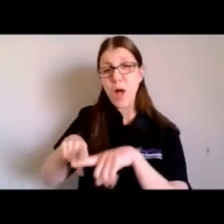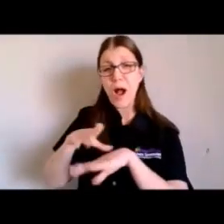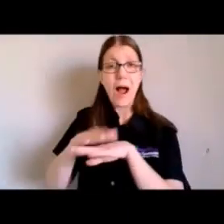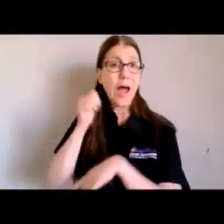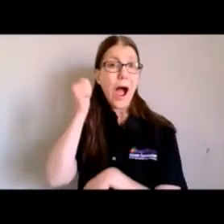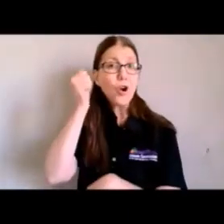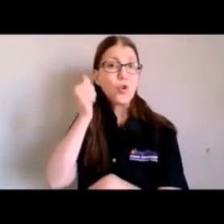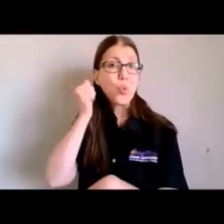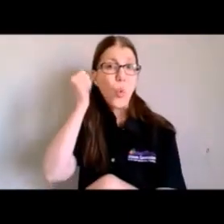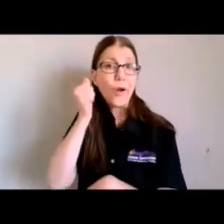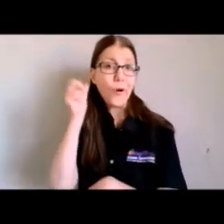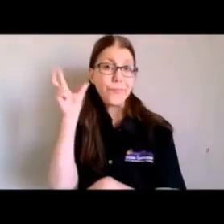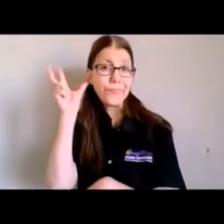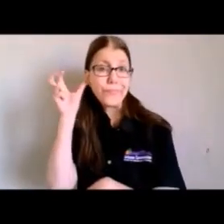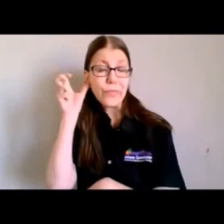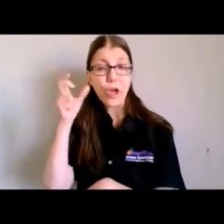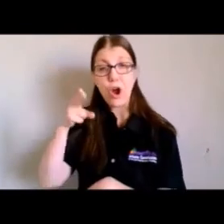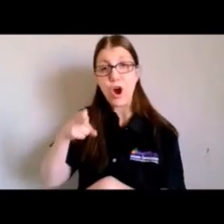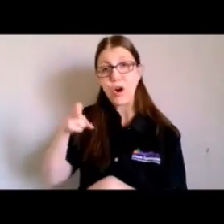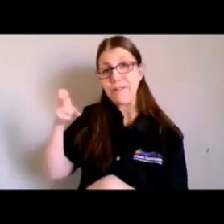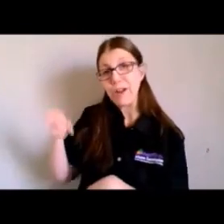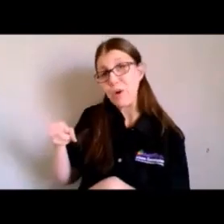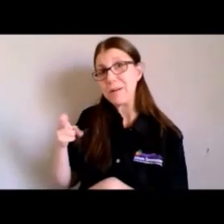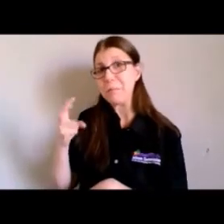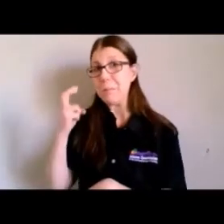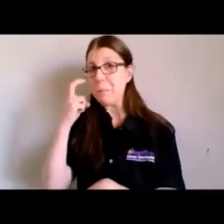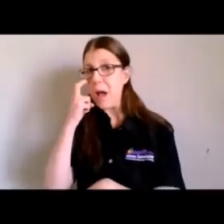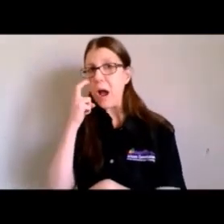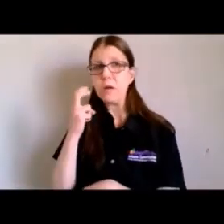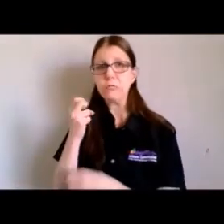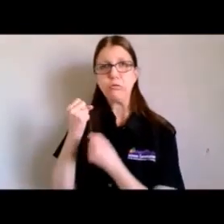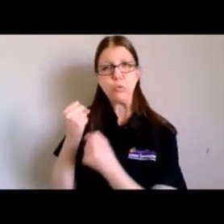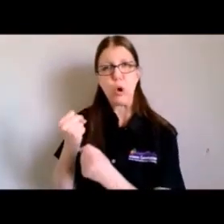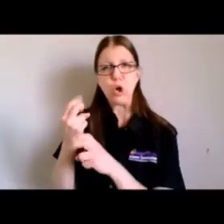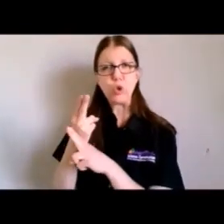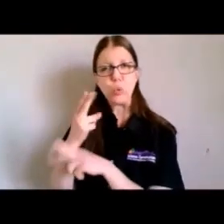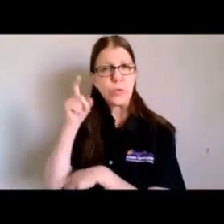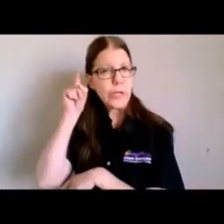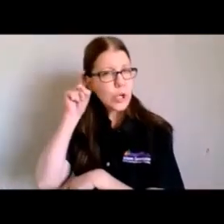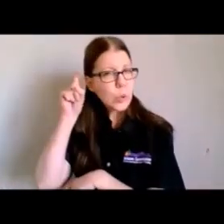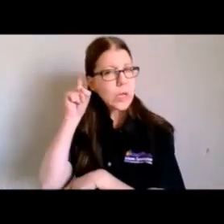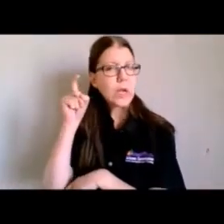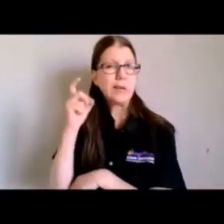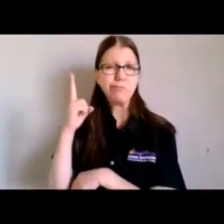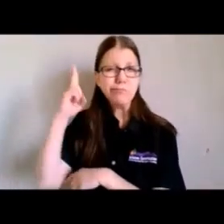individual to provide that environmental information they don't have access to visually.